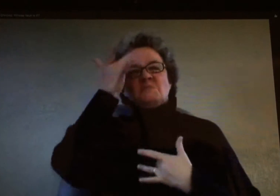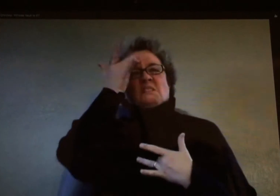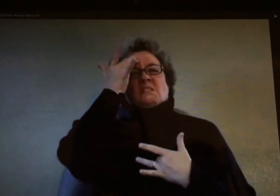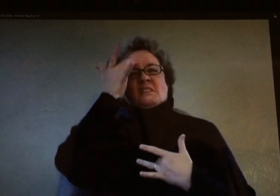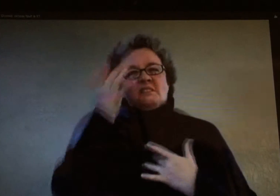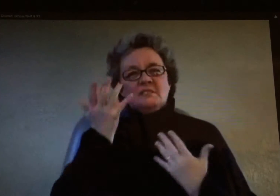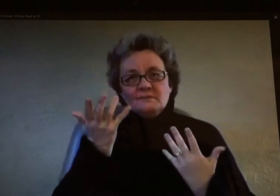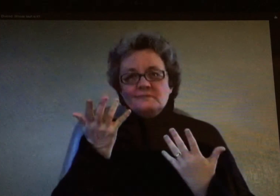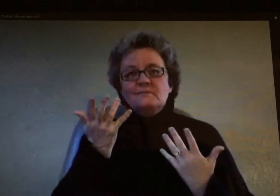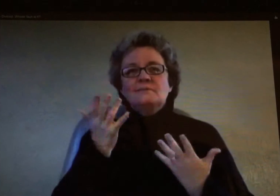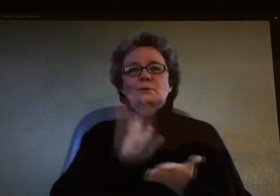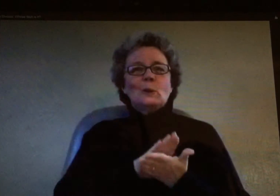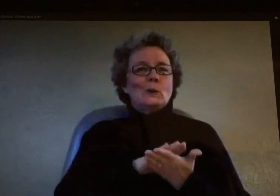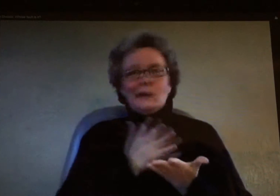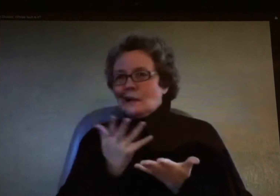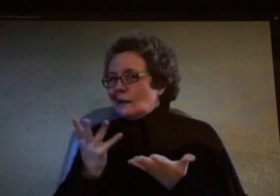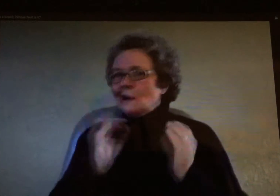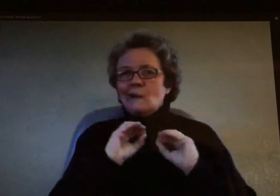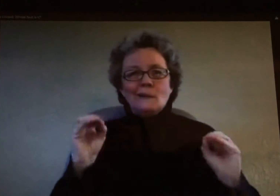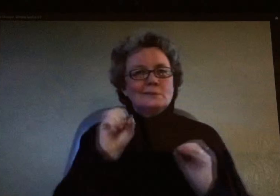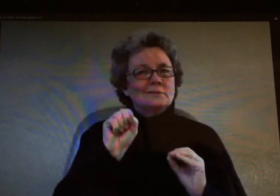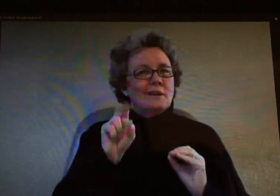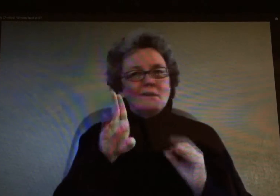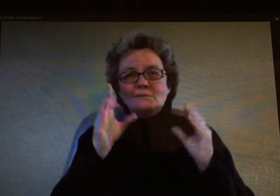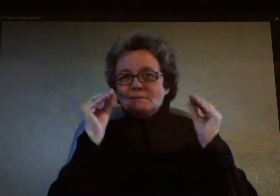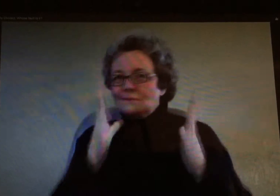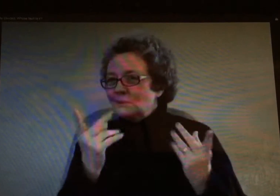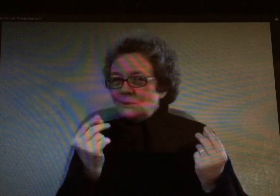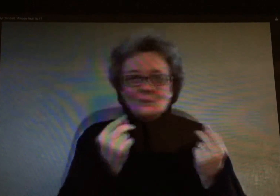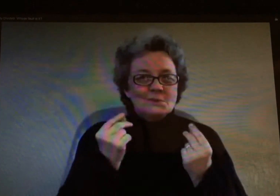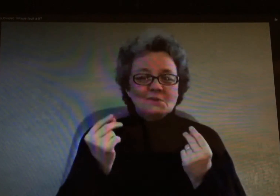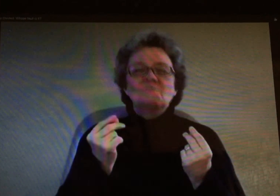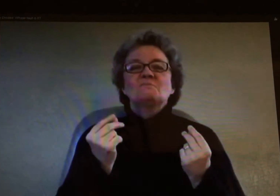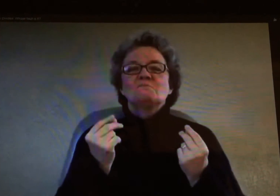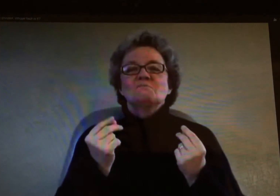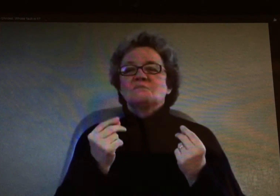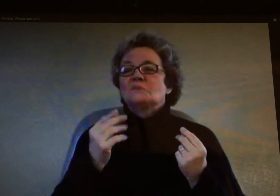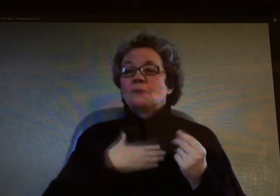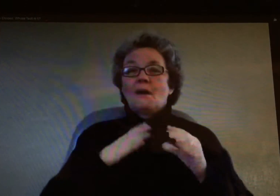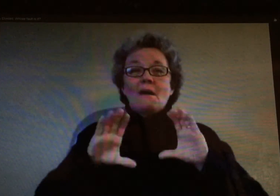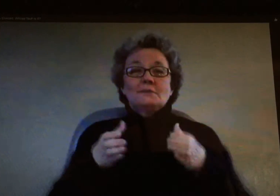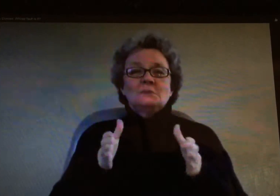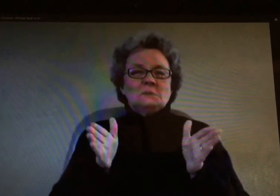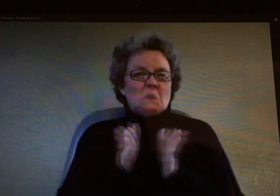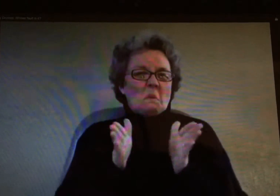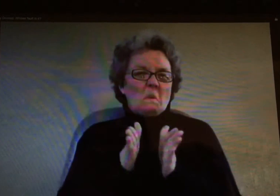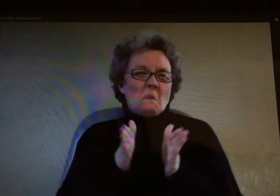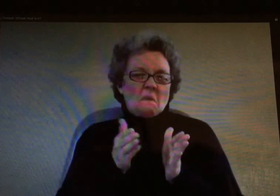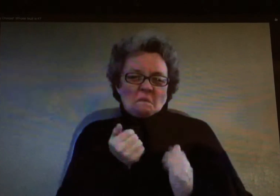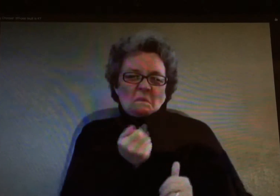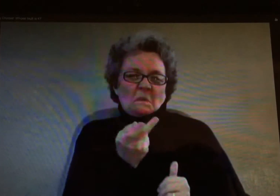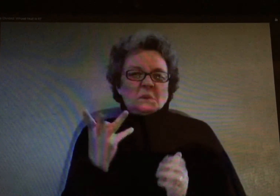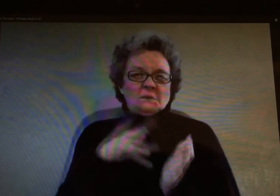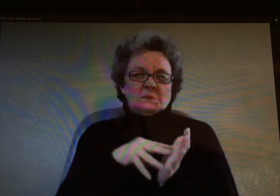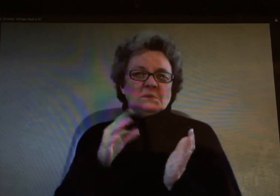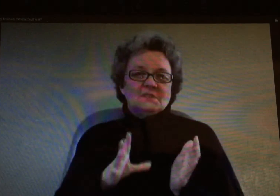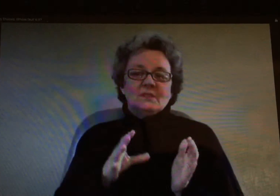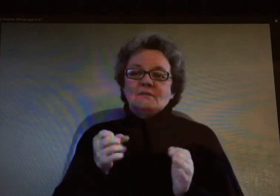One day, my teacher for one of my classes was sick, and so we didn't have a teacher. So, and this particular class was